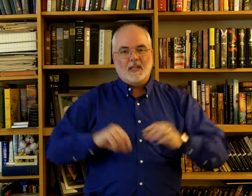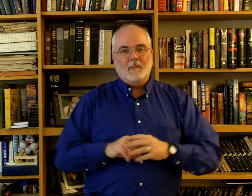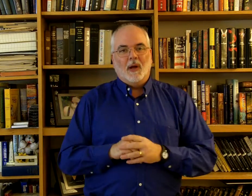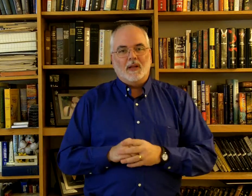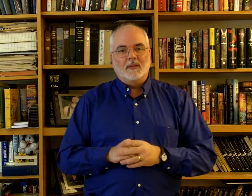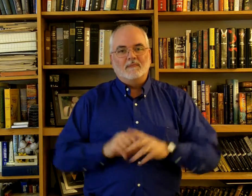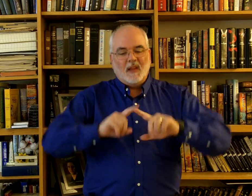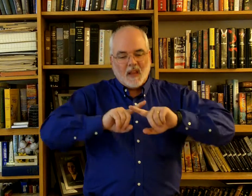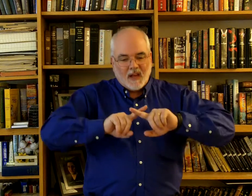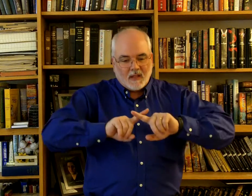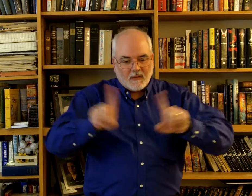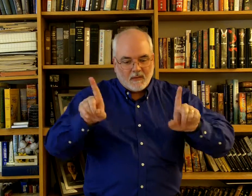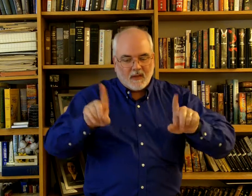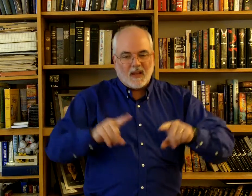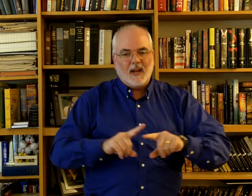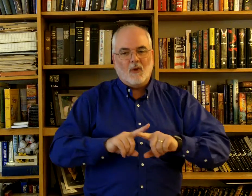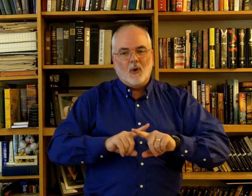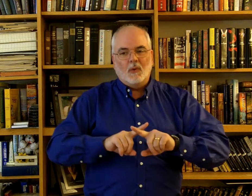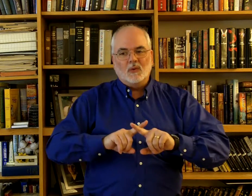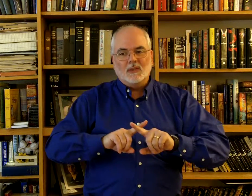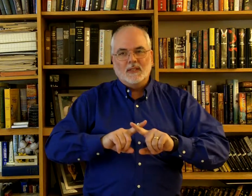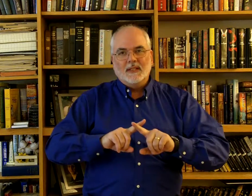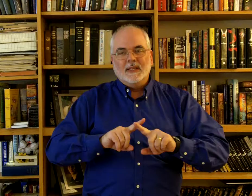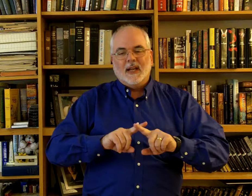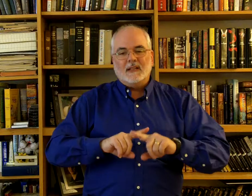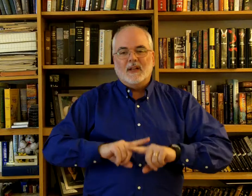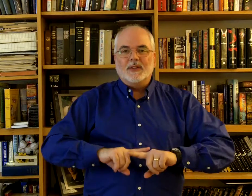that but. And it's kind of almost, it's not just